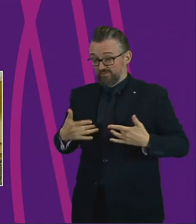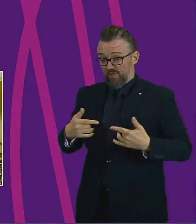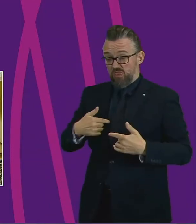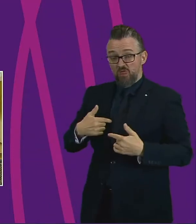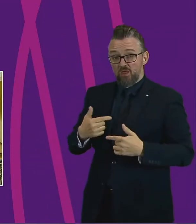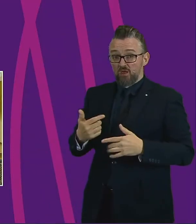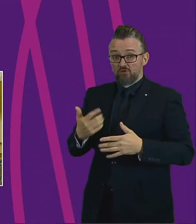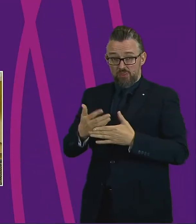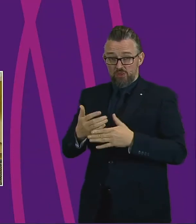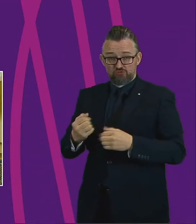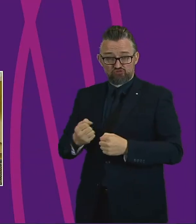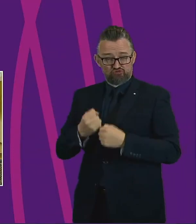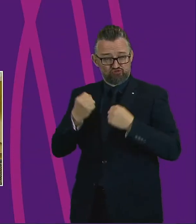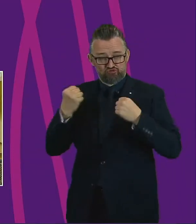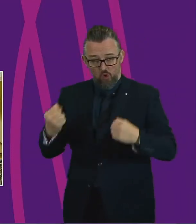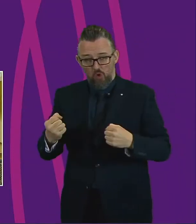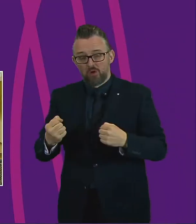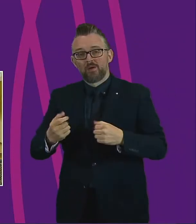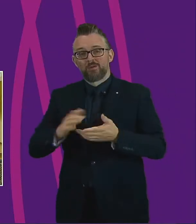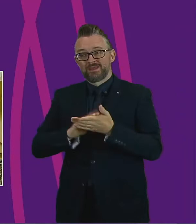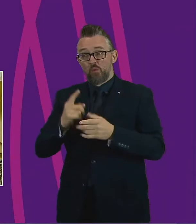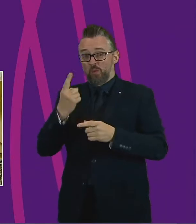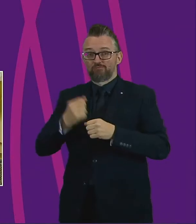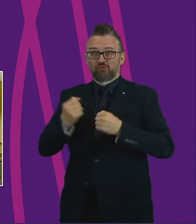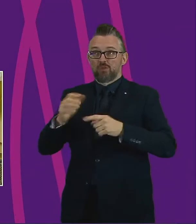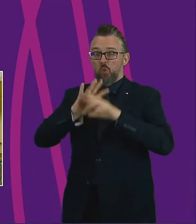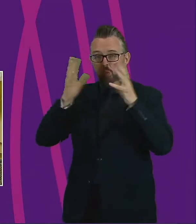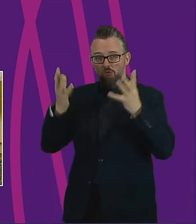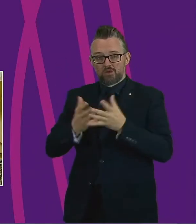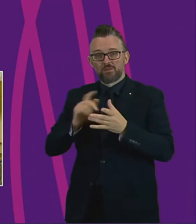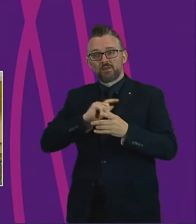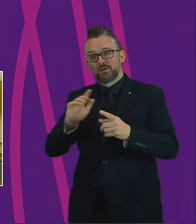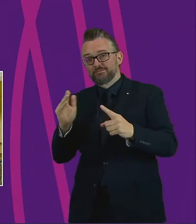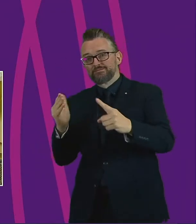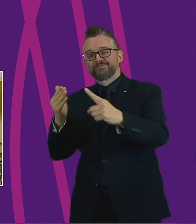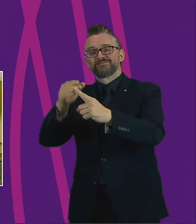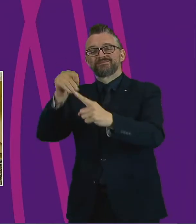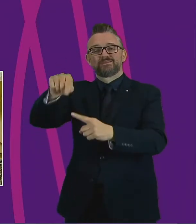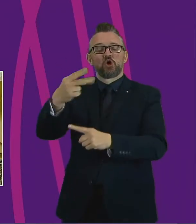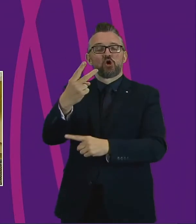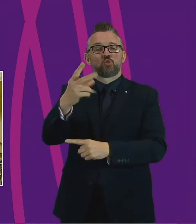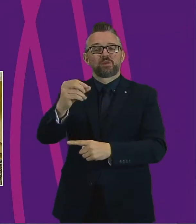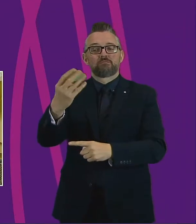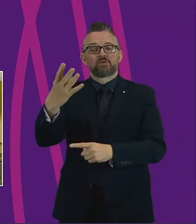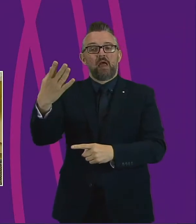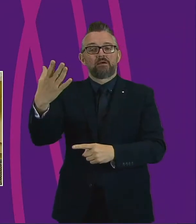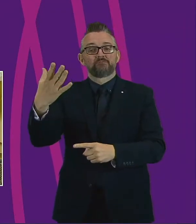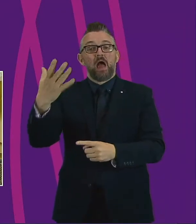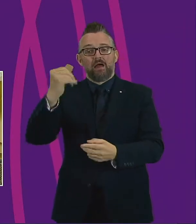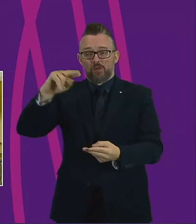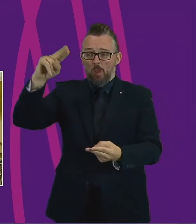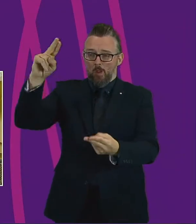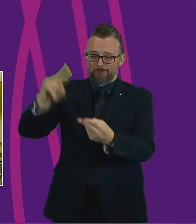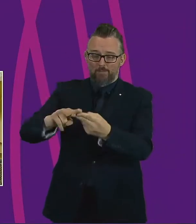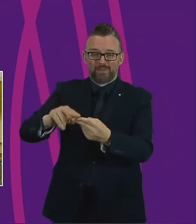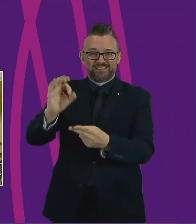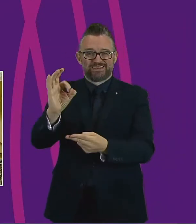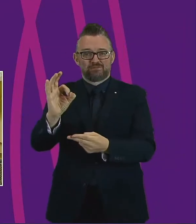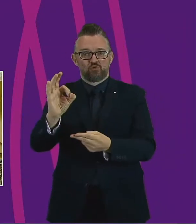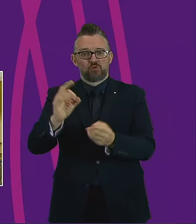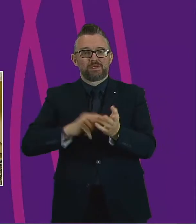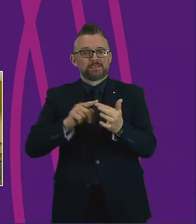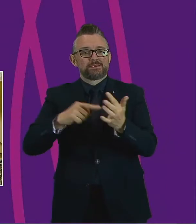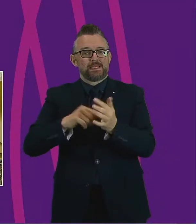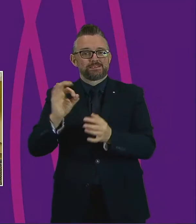the strongest in the world, now to move towards our 2045 ambition of net zero, with the very stretching targets